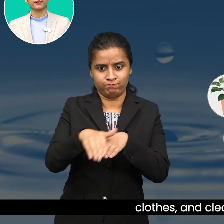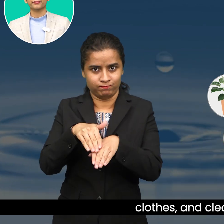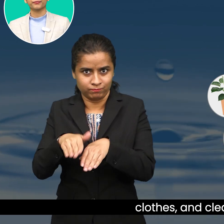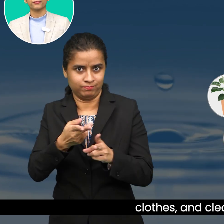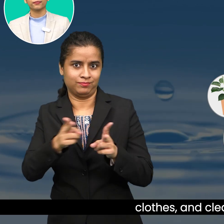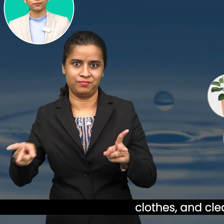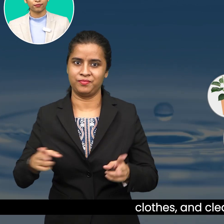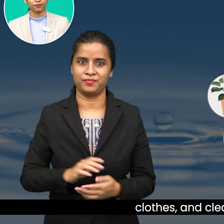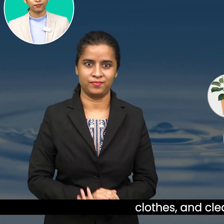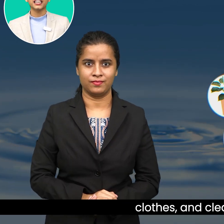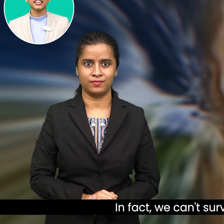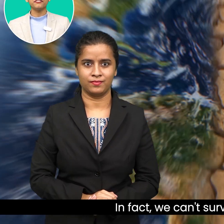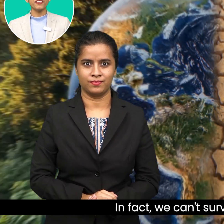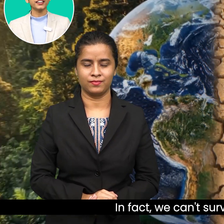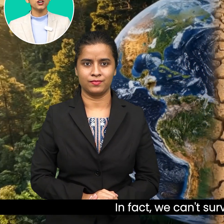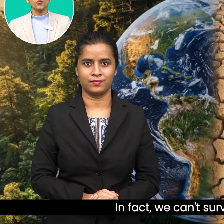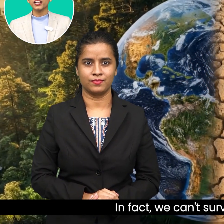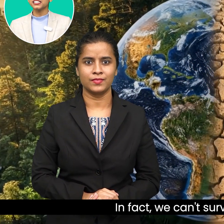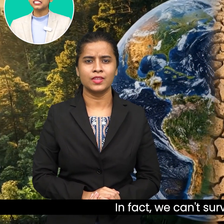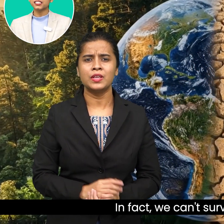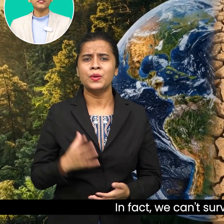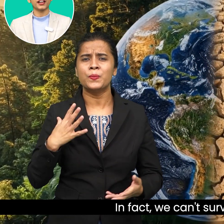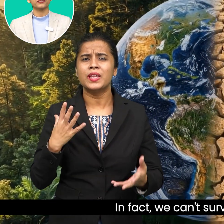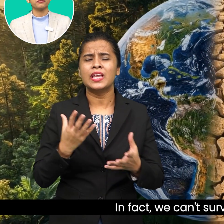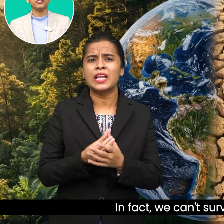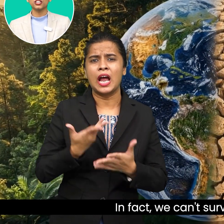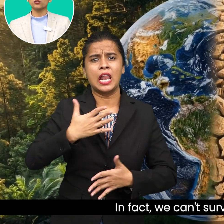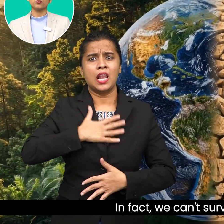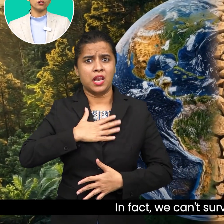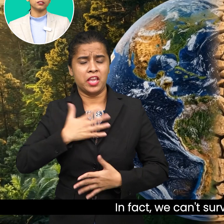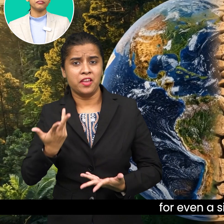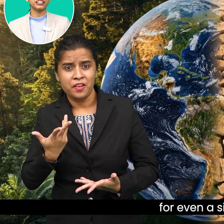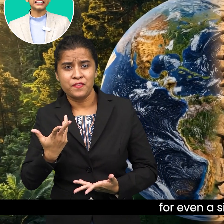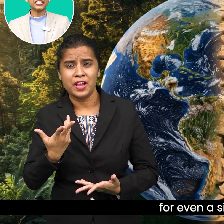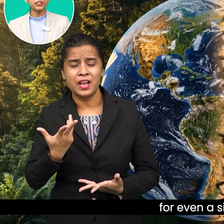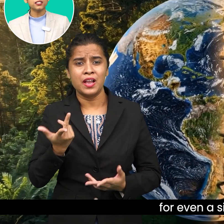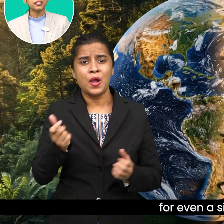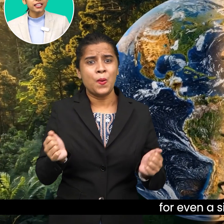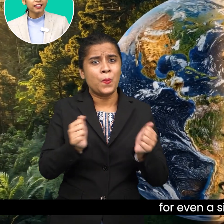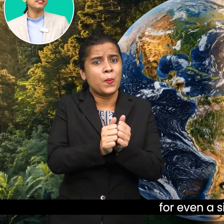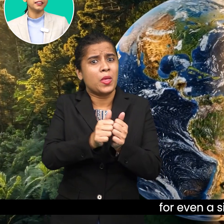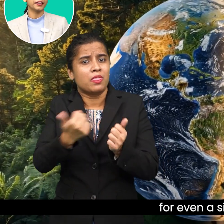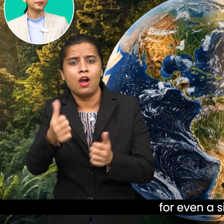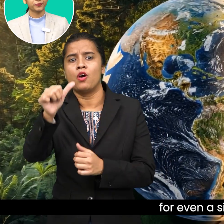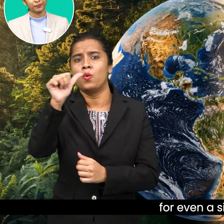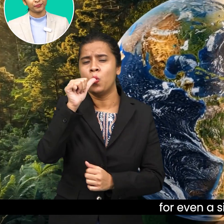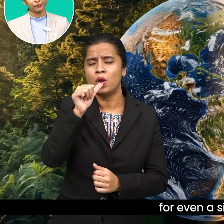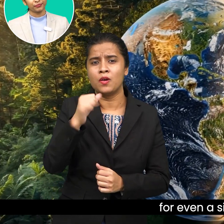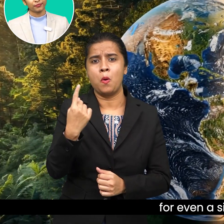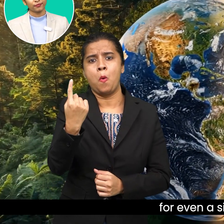utensils. In fact, we can't survive without water for even a single day.